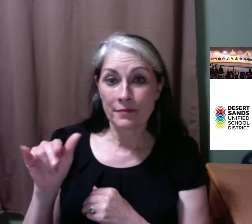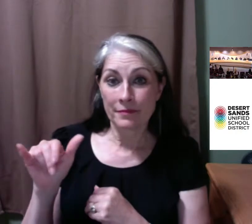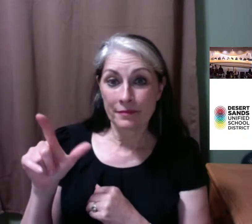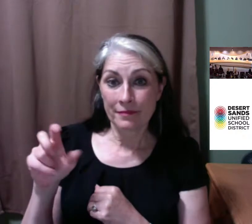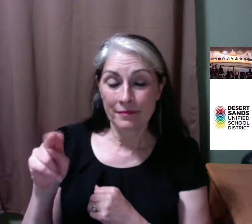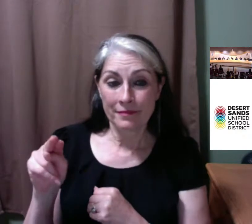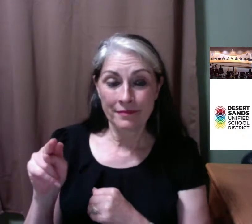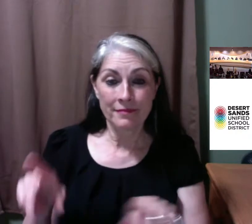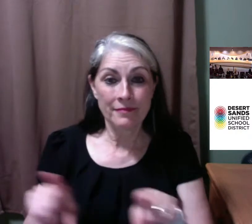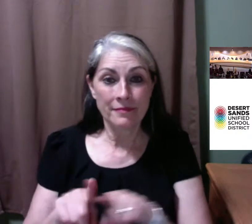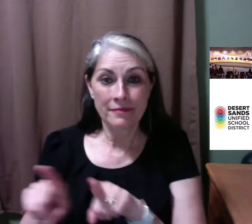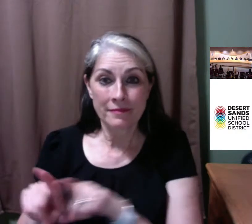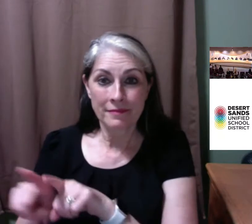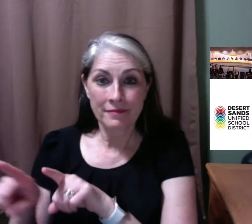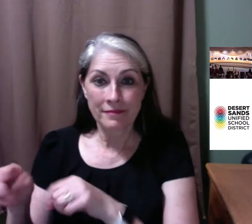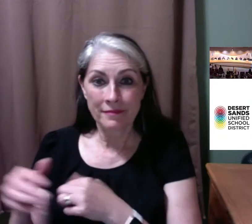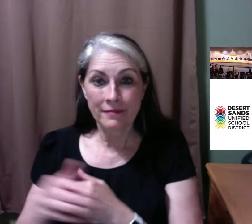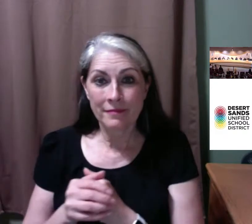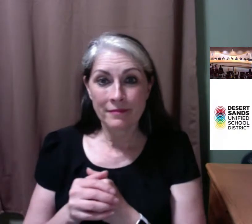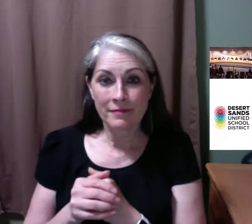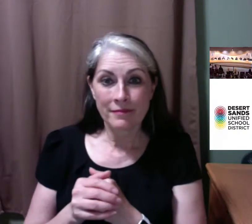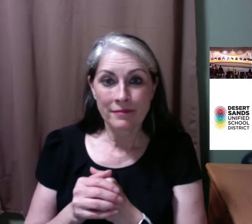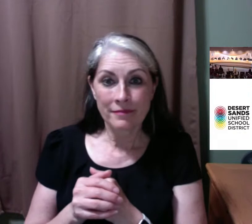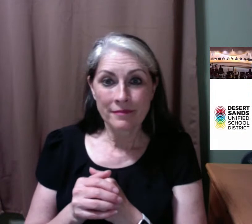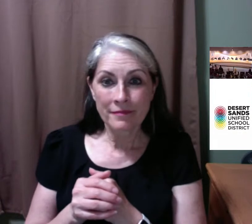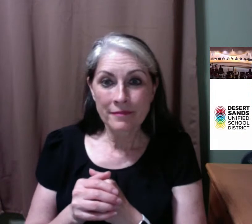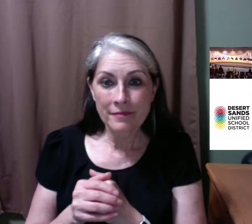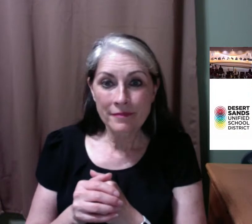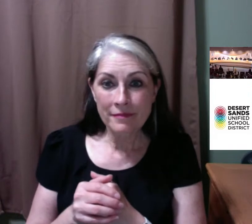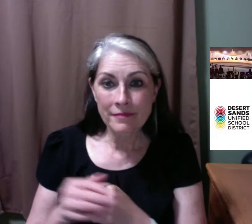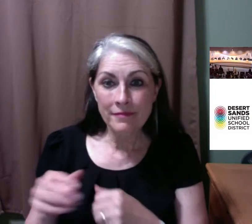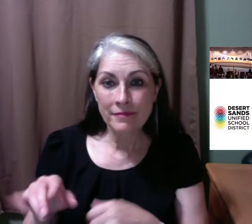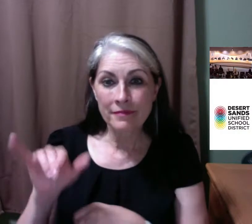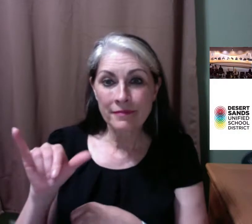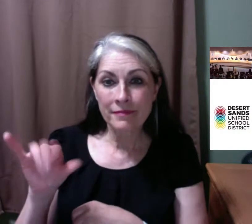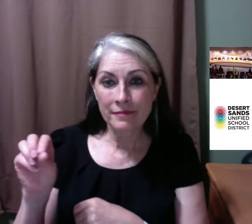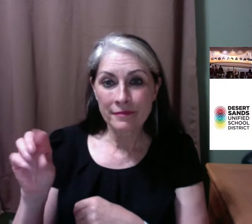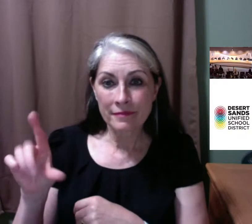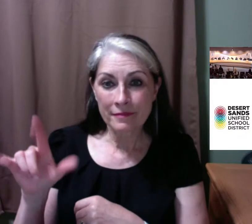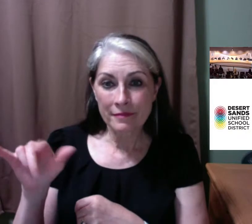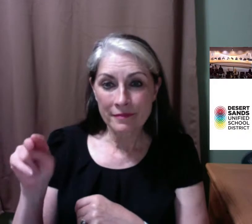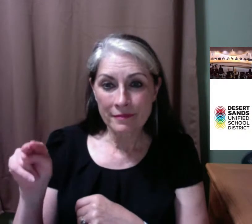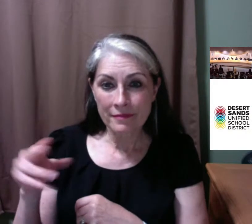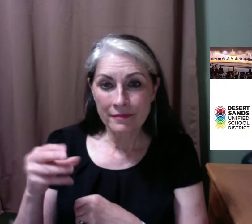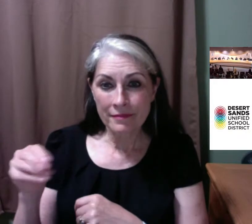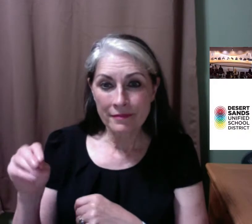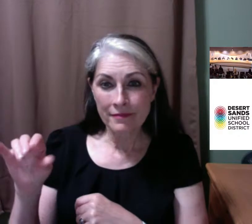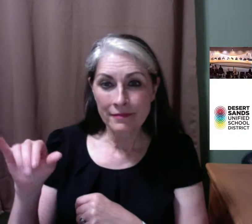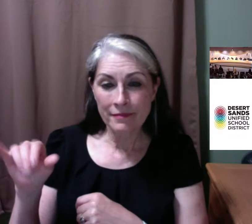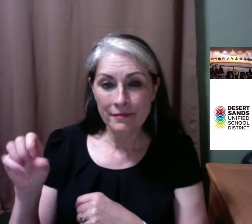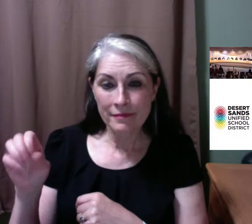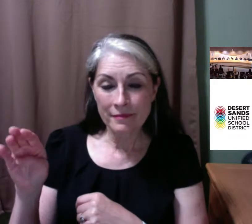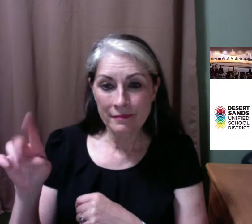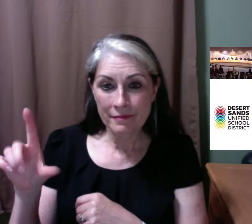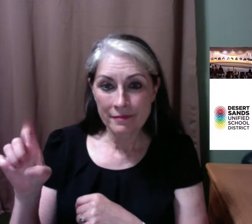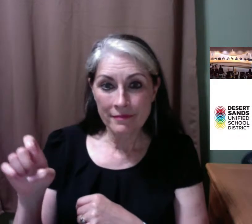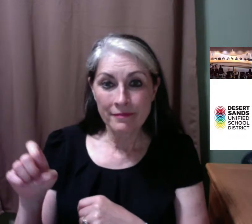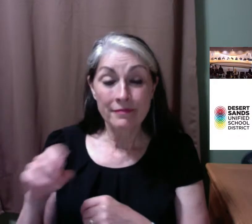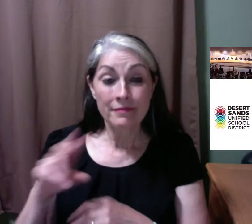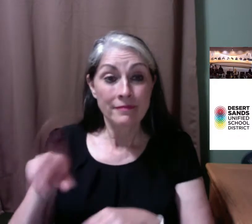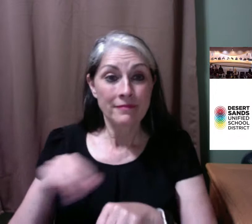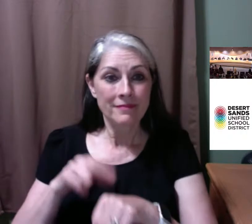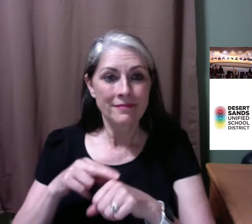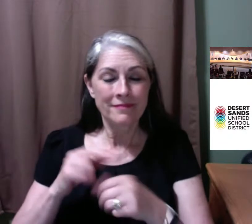with Jocelyn Sandoval and Isabel Navarro, have qualified for a national tournament through USA